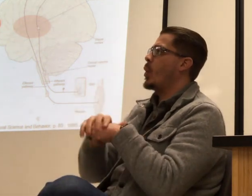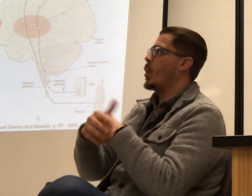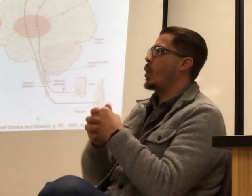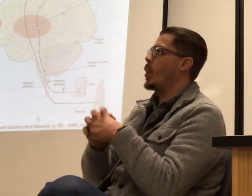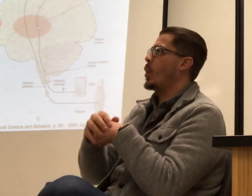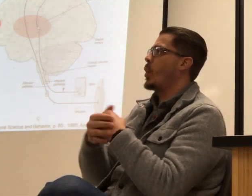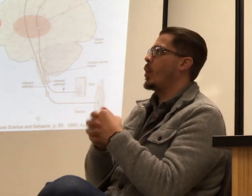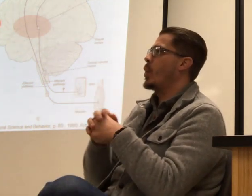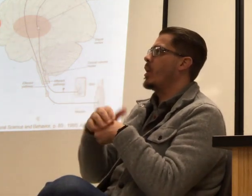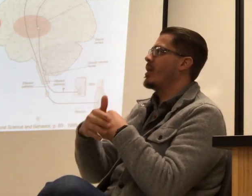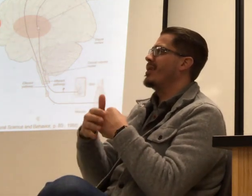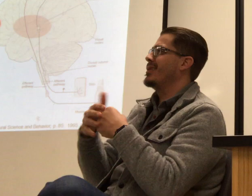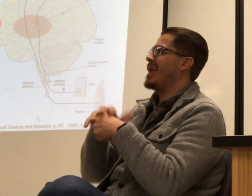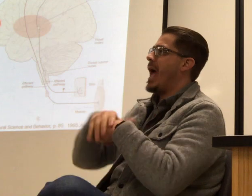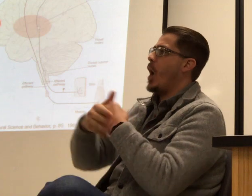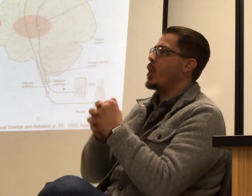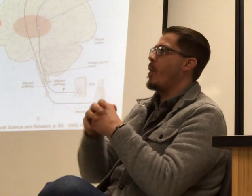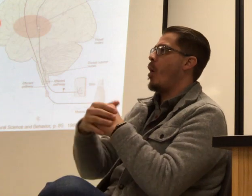matter.